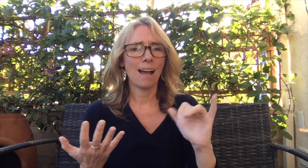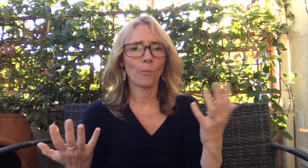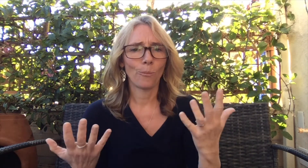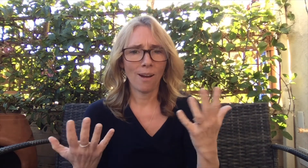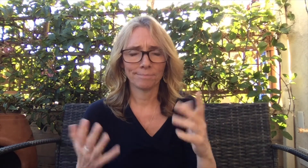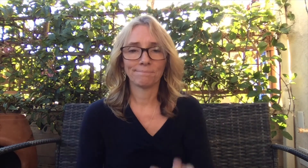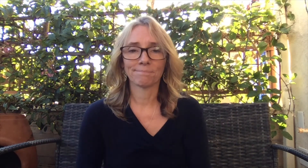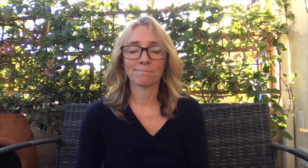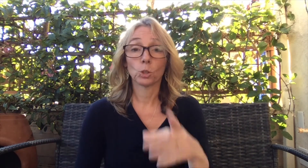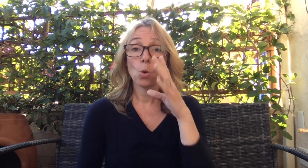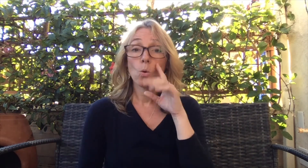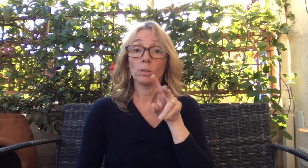Media literacy